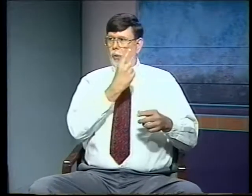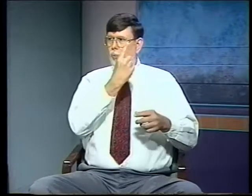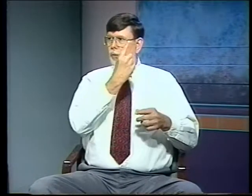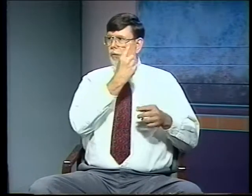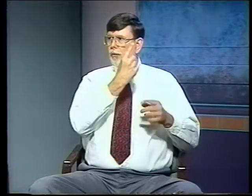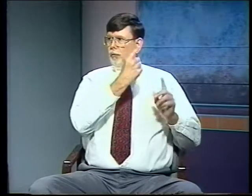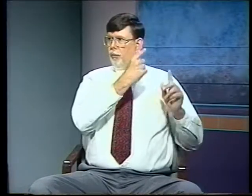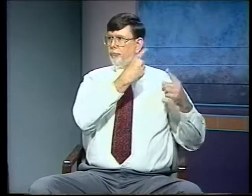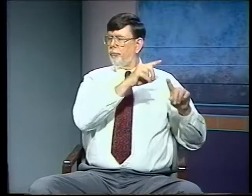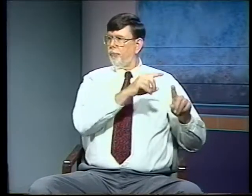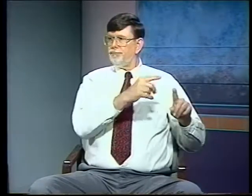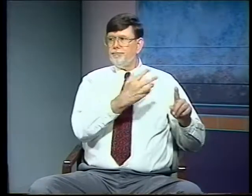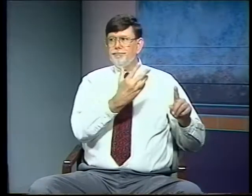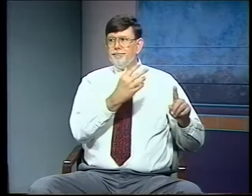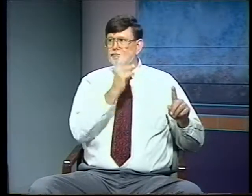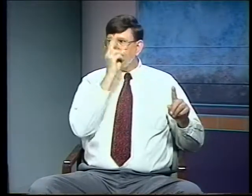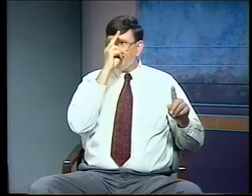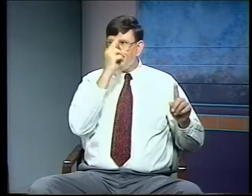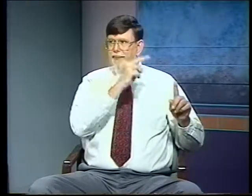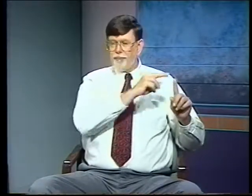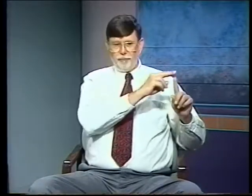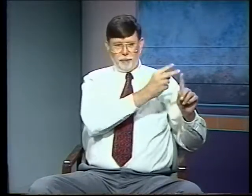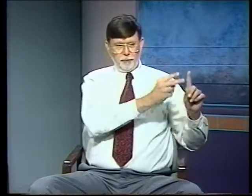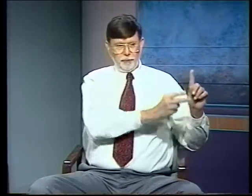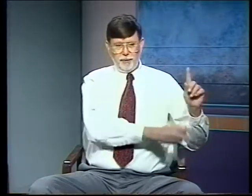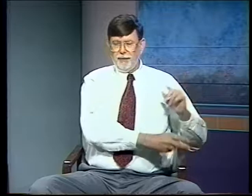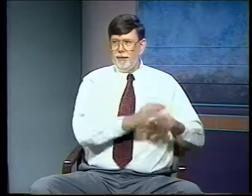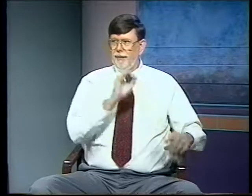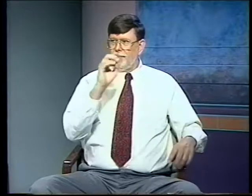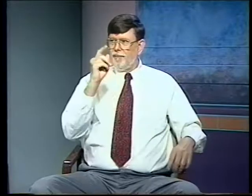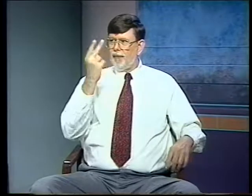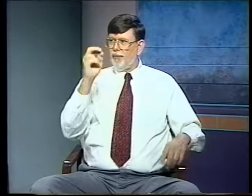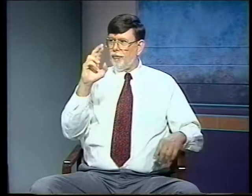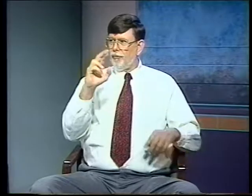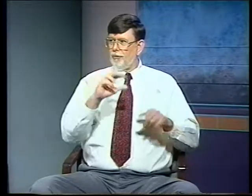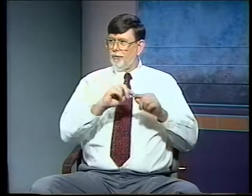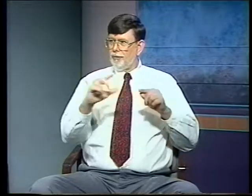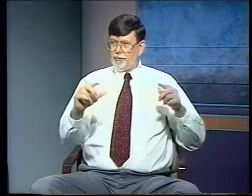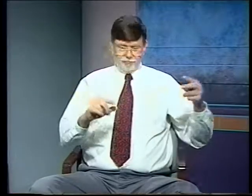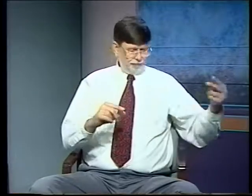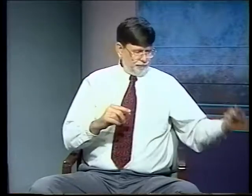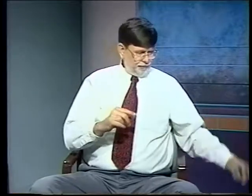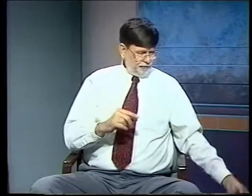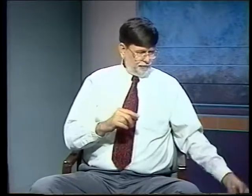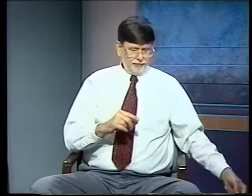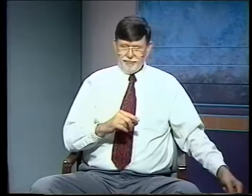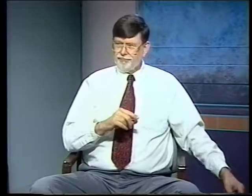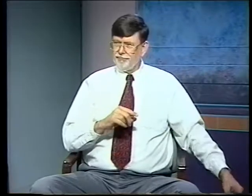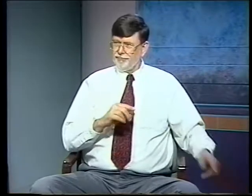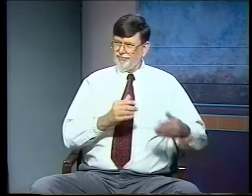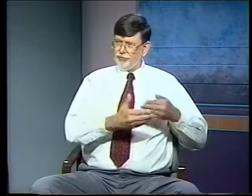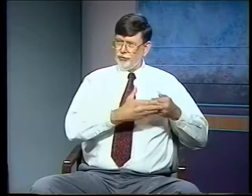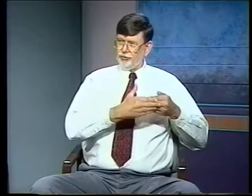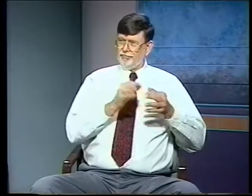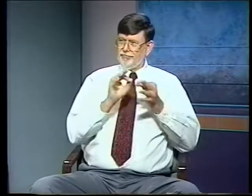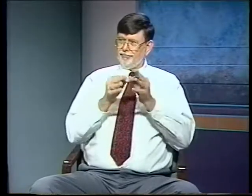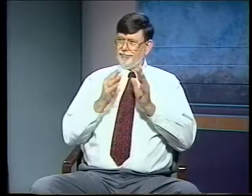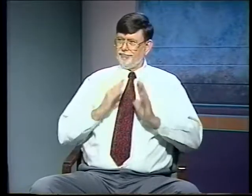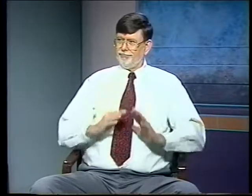back. And it happened that one of the feathers had fallen into the arena, right